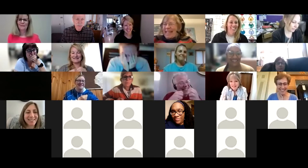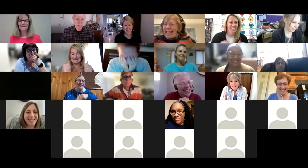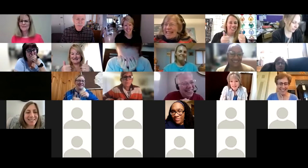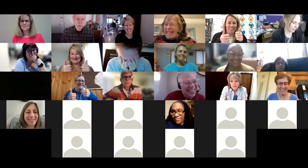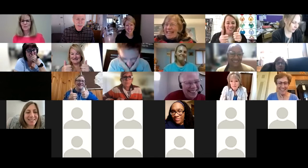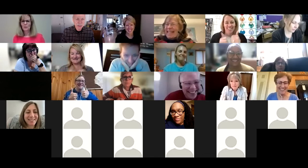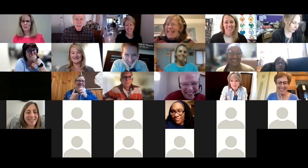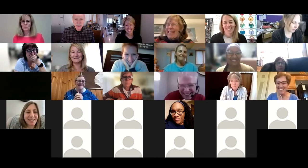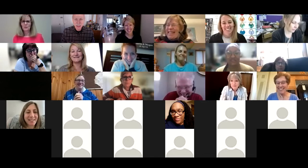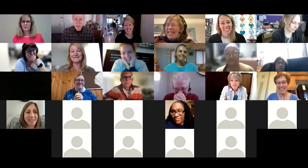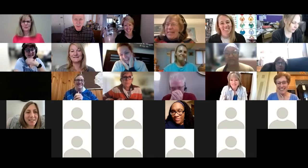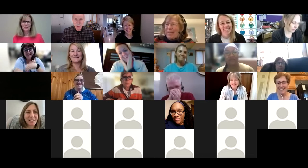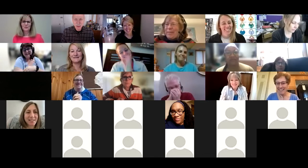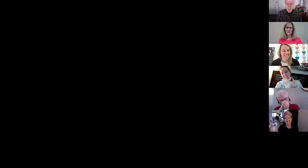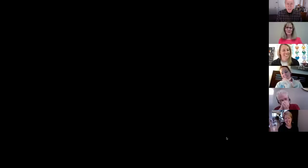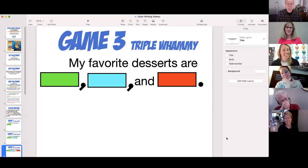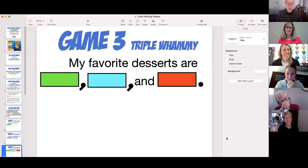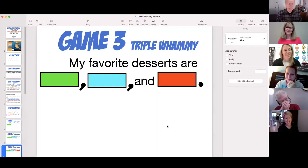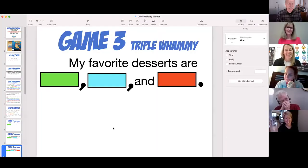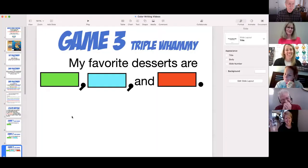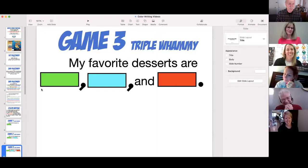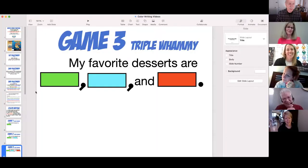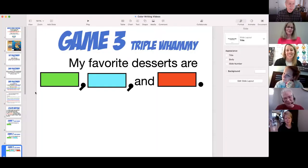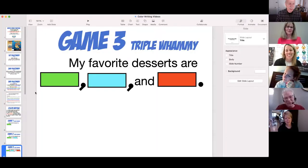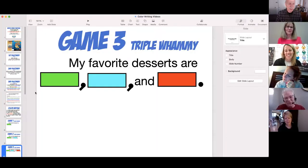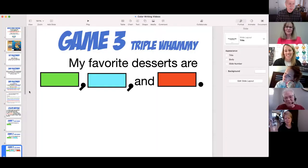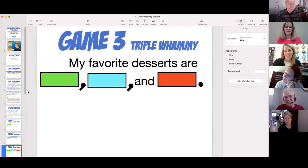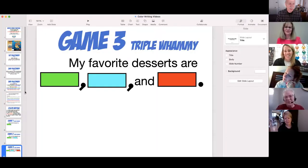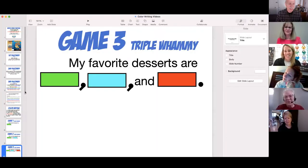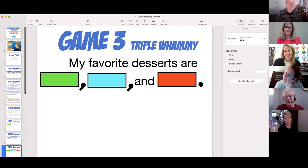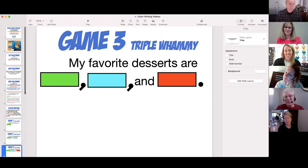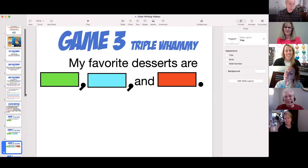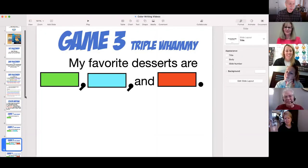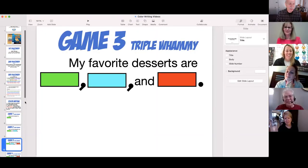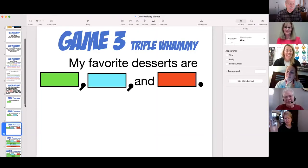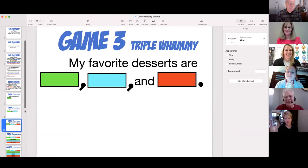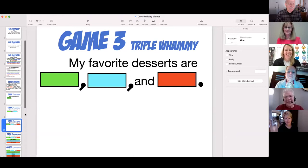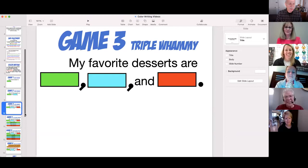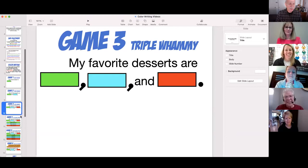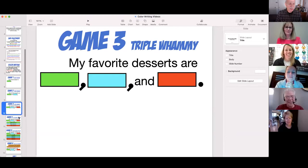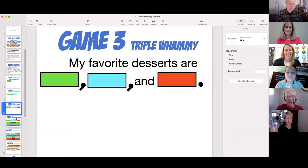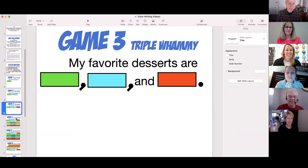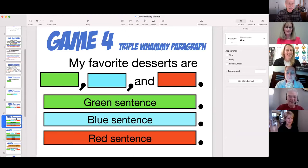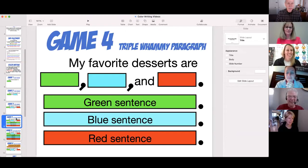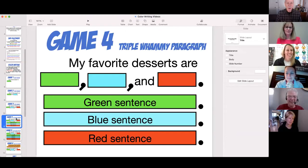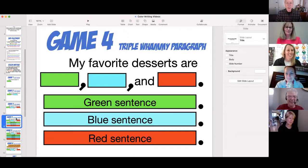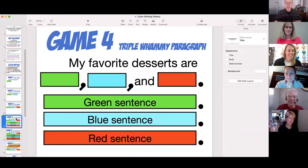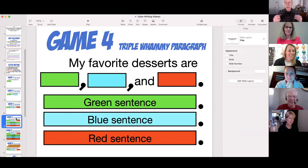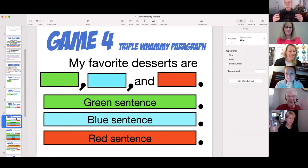here we are at game four. Game four, simply